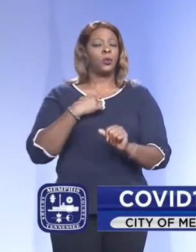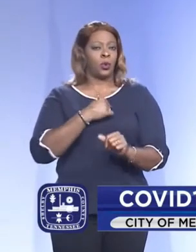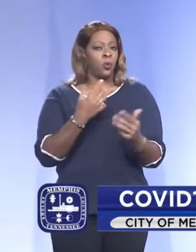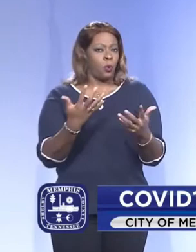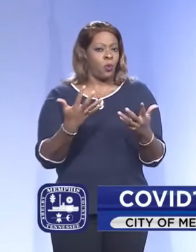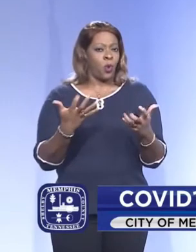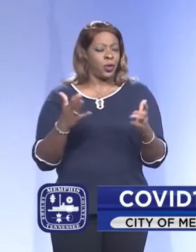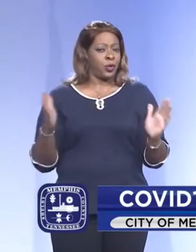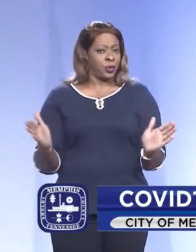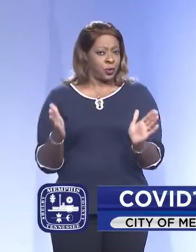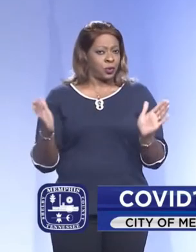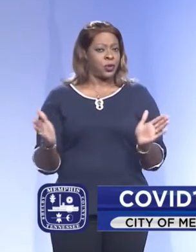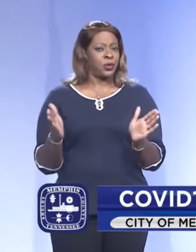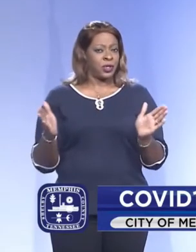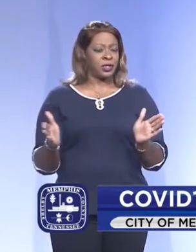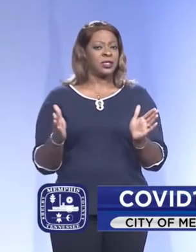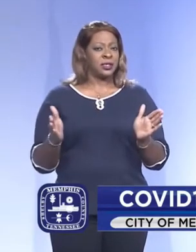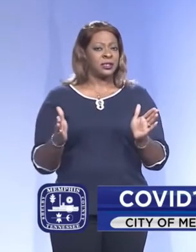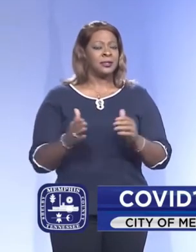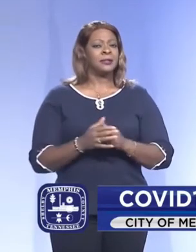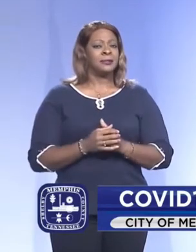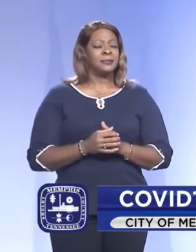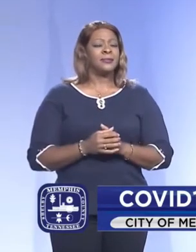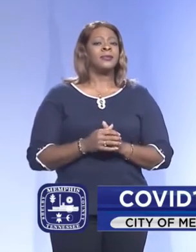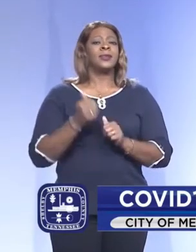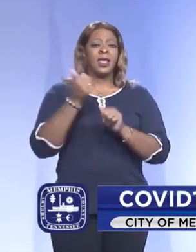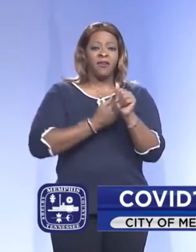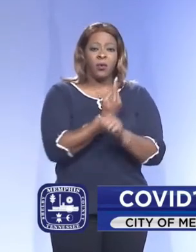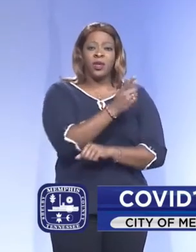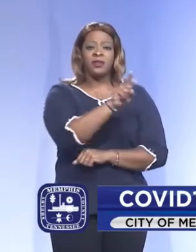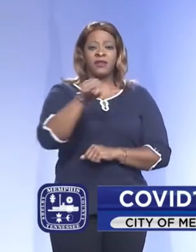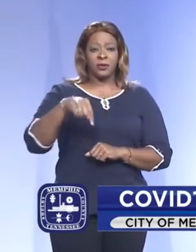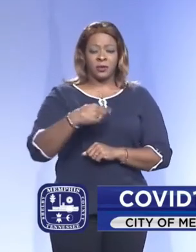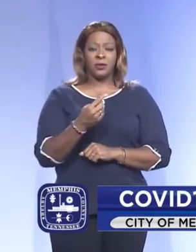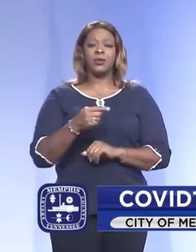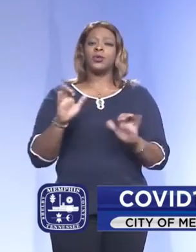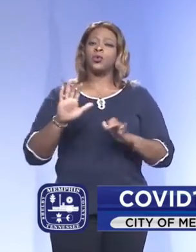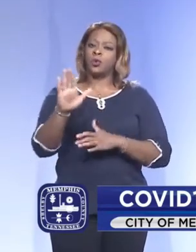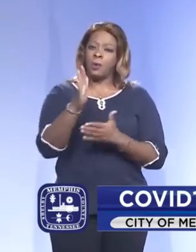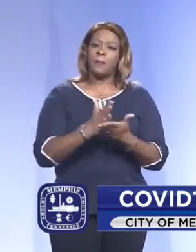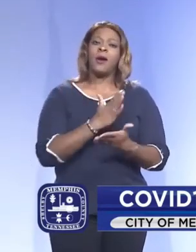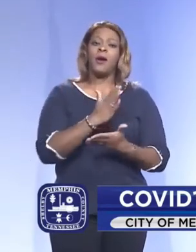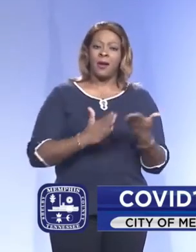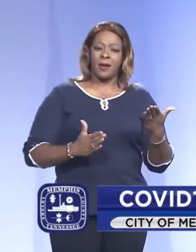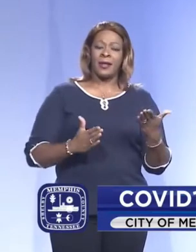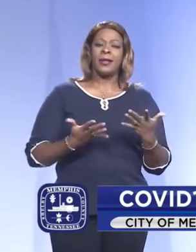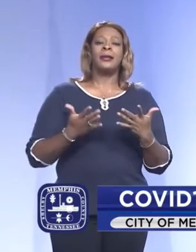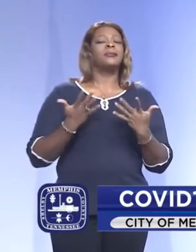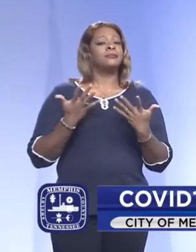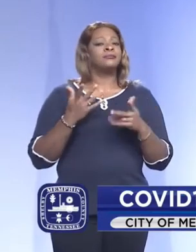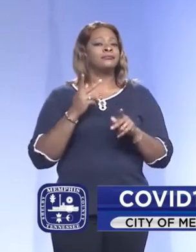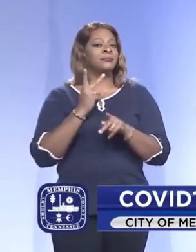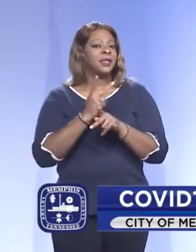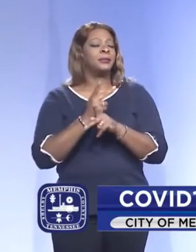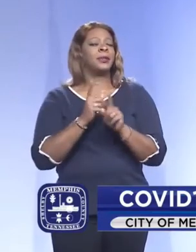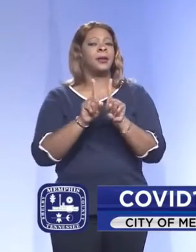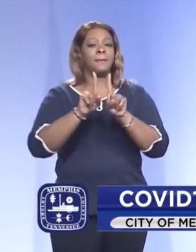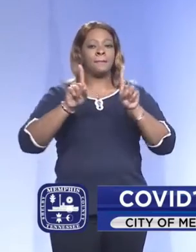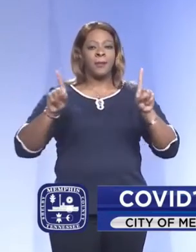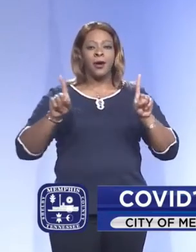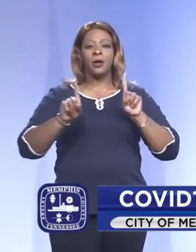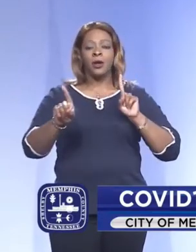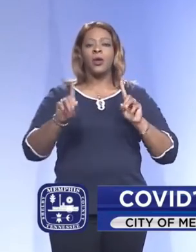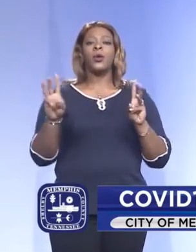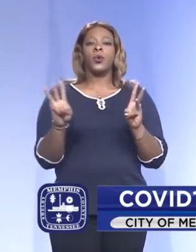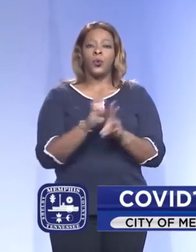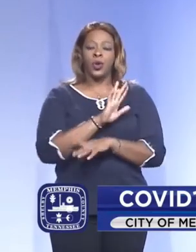to encourage each of you to do your part by remaining apart and by